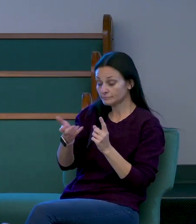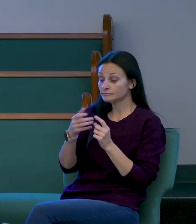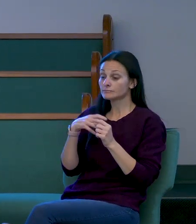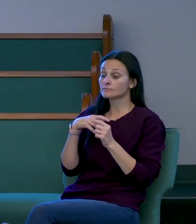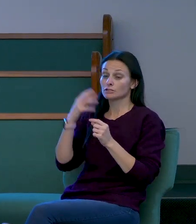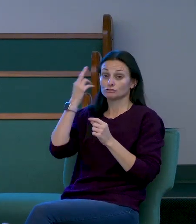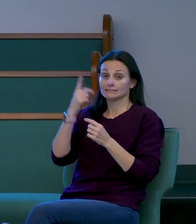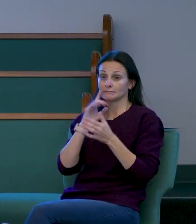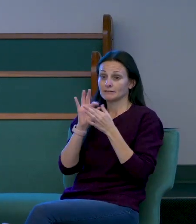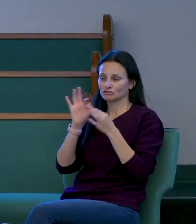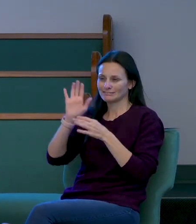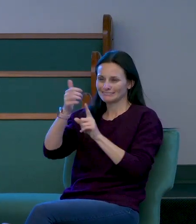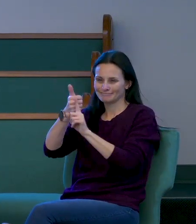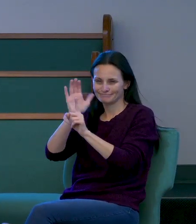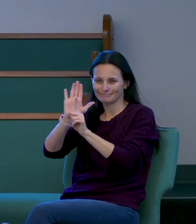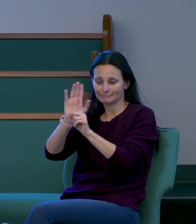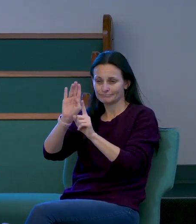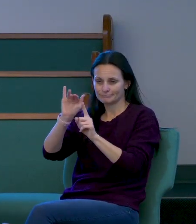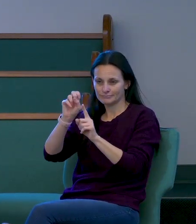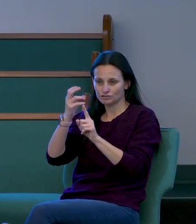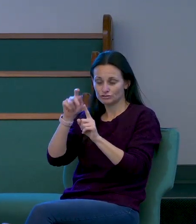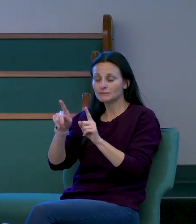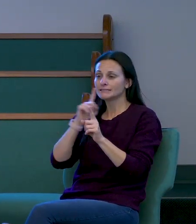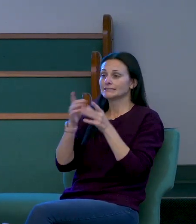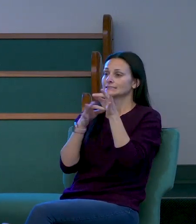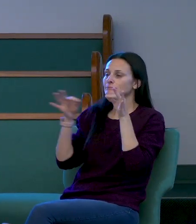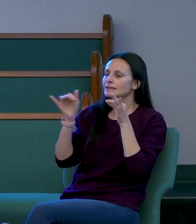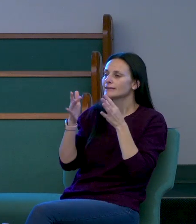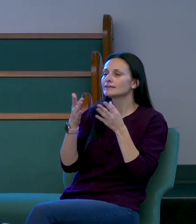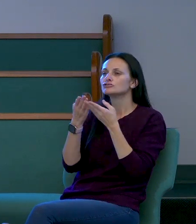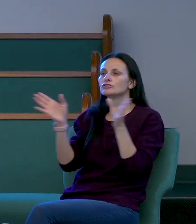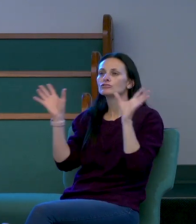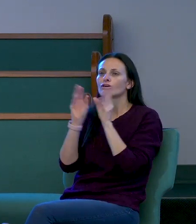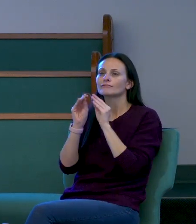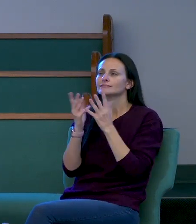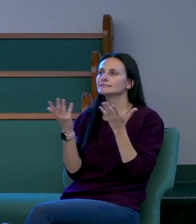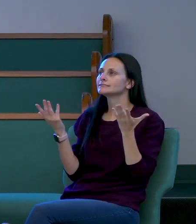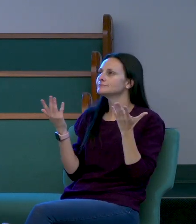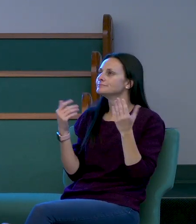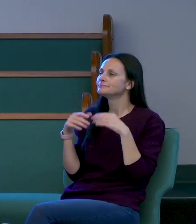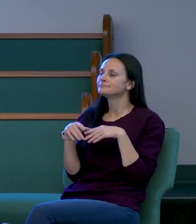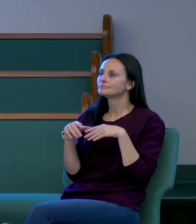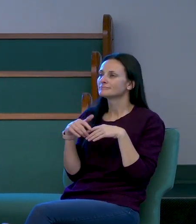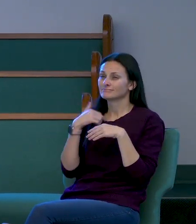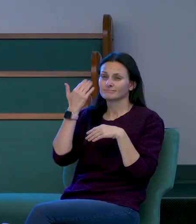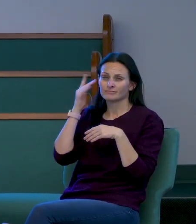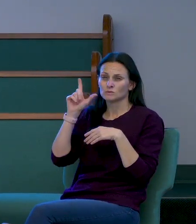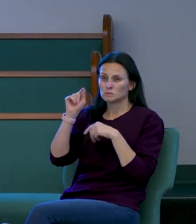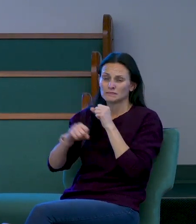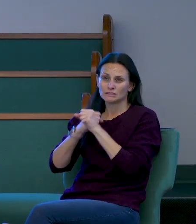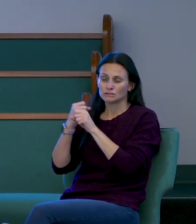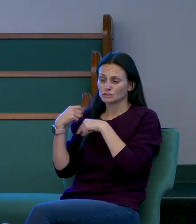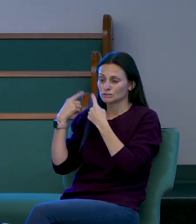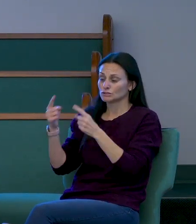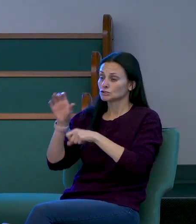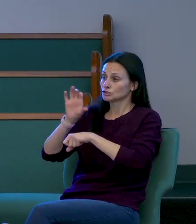reasons I mention him, he explains this general conference feeling like, for the last, 20 years maybe, the